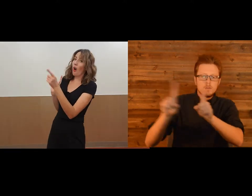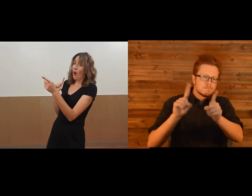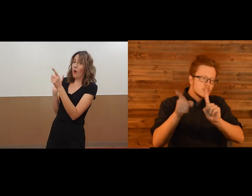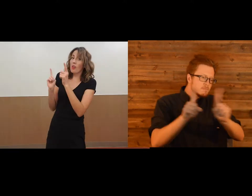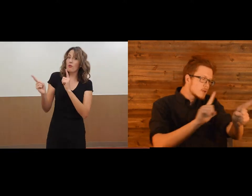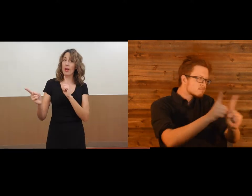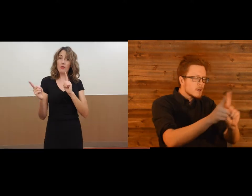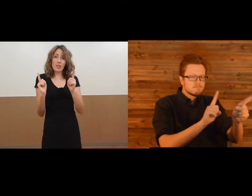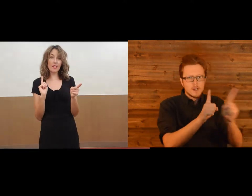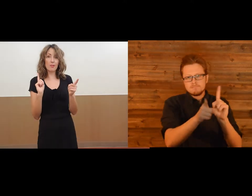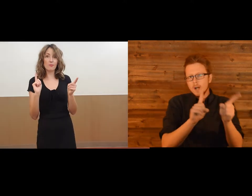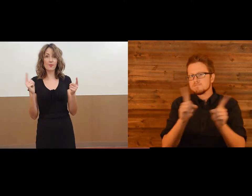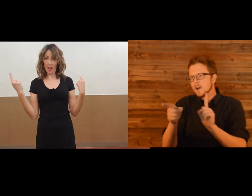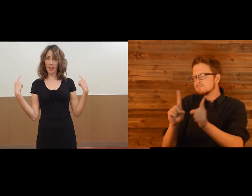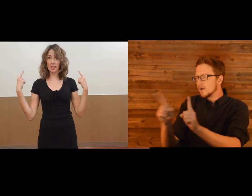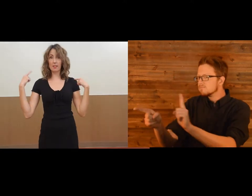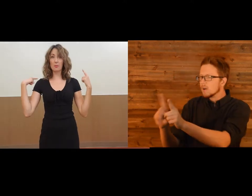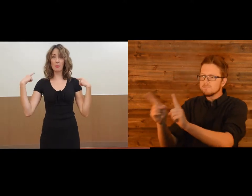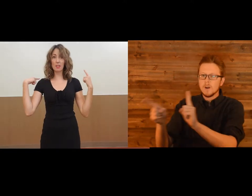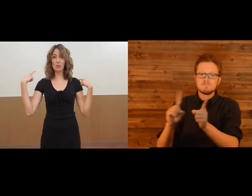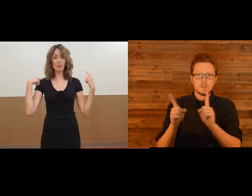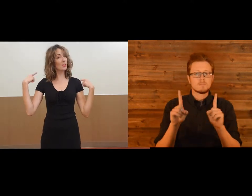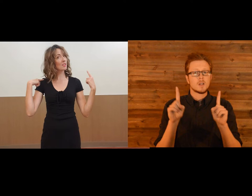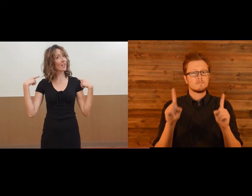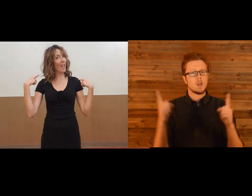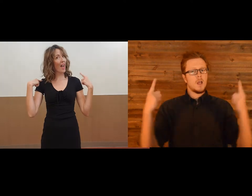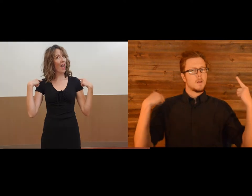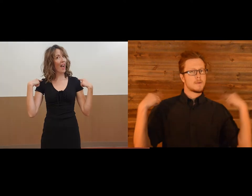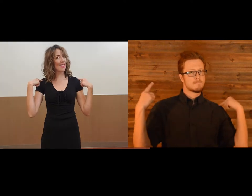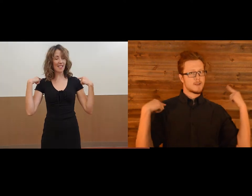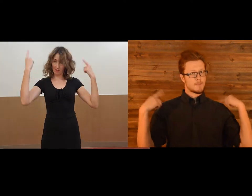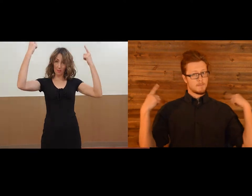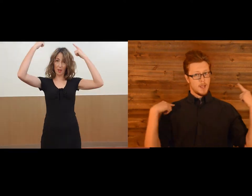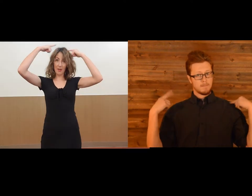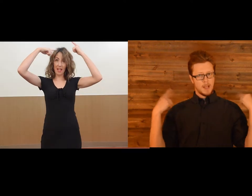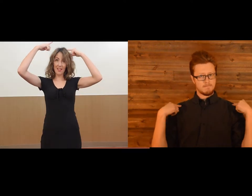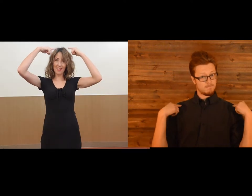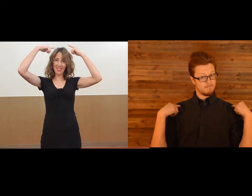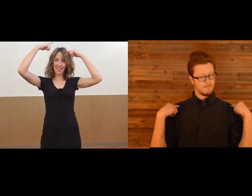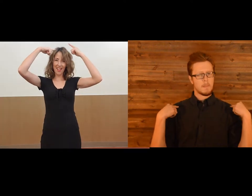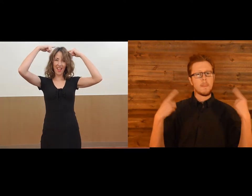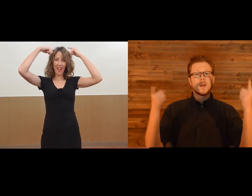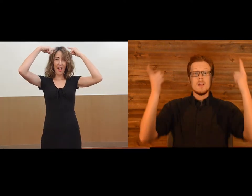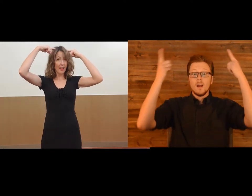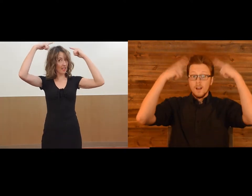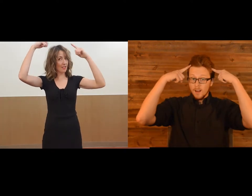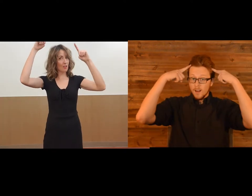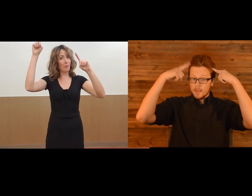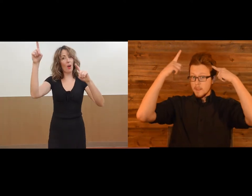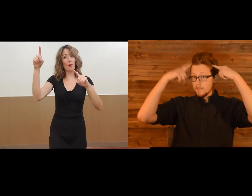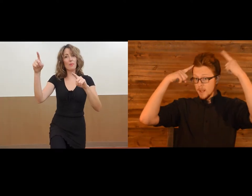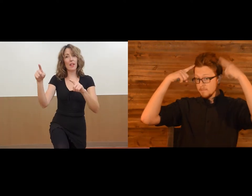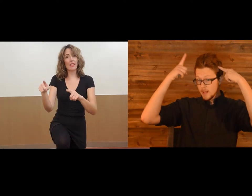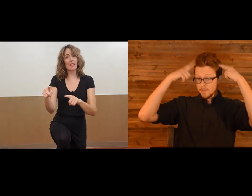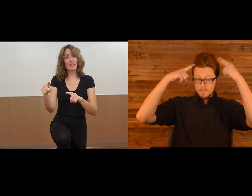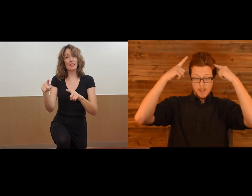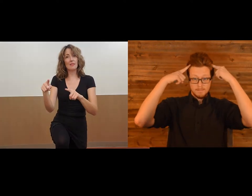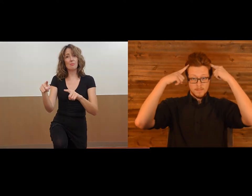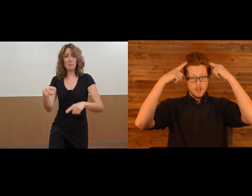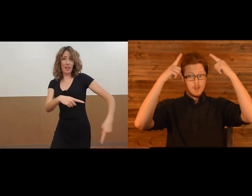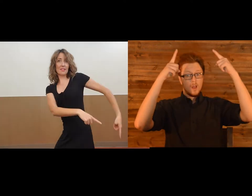dancing all around the town. I dance them on my shoulders. I dance them on my head. I dance them on